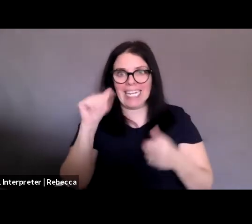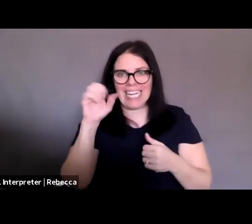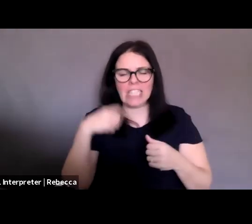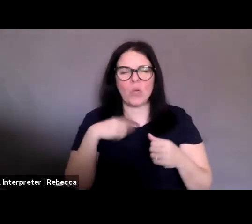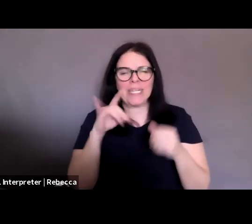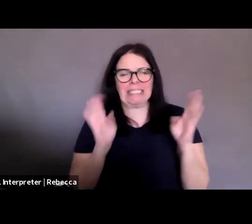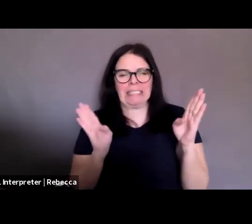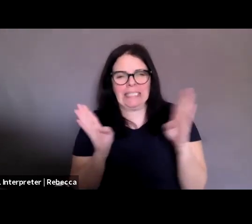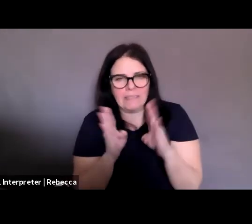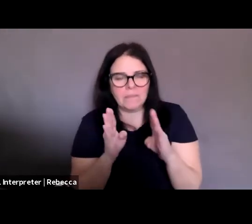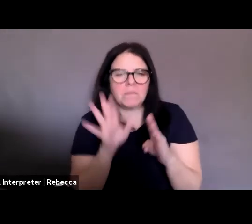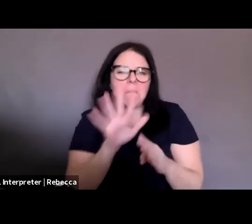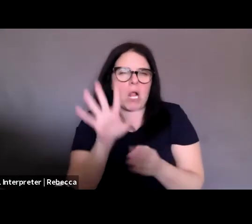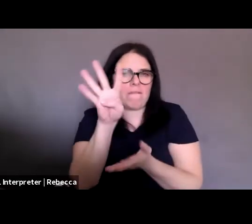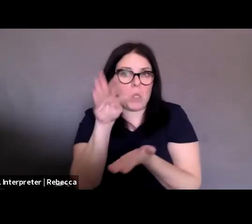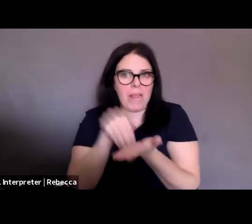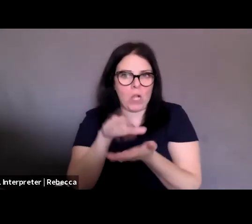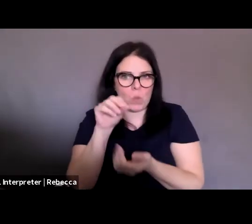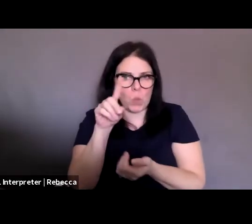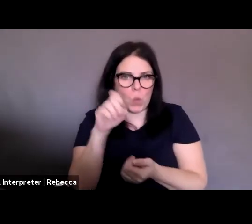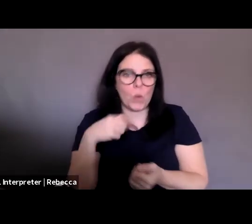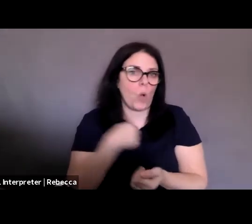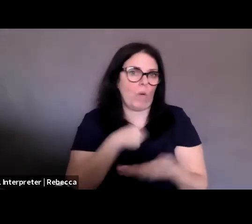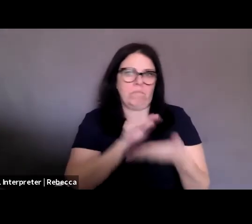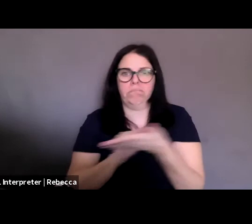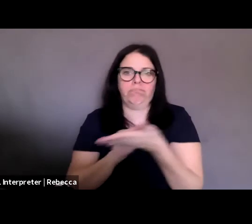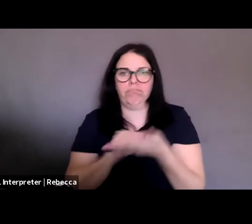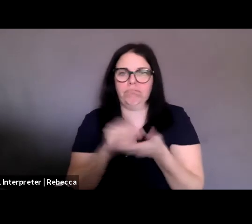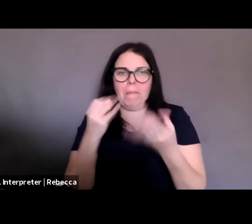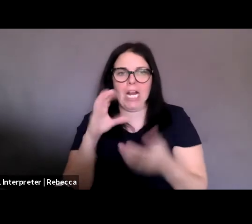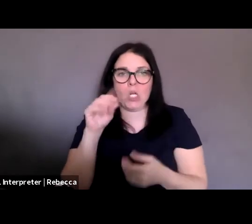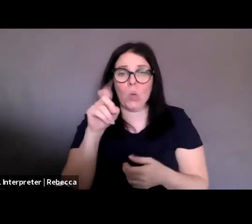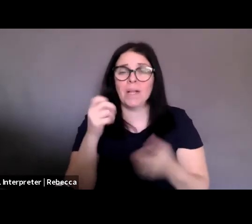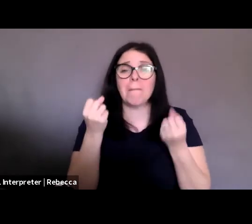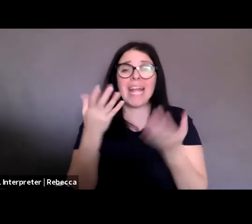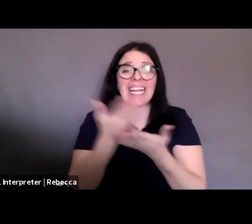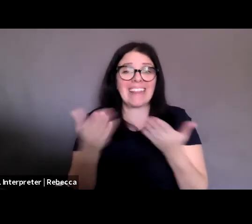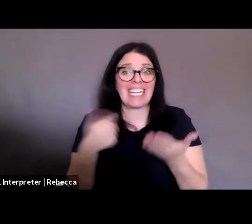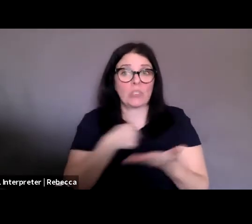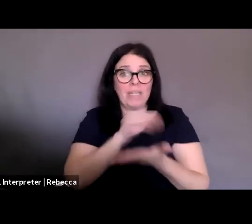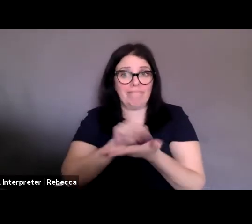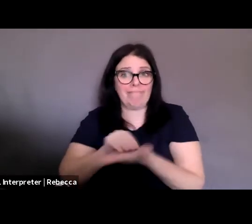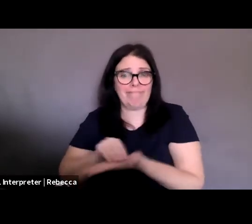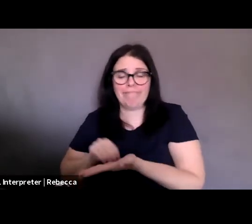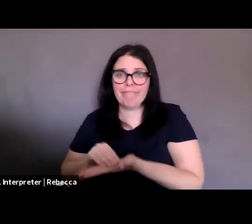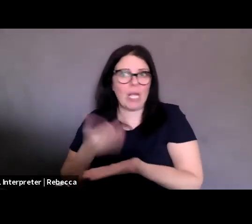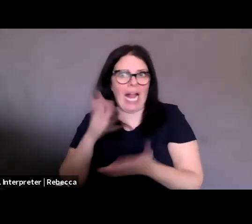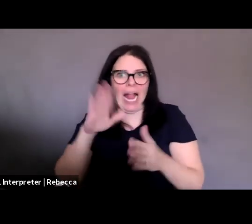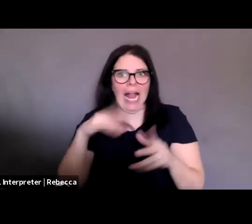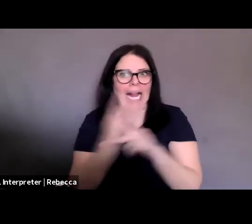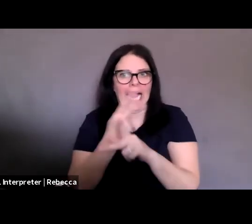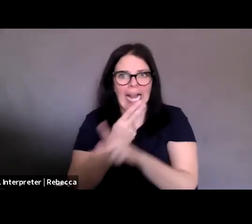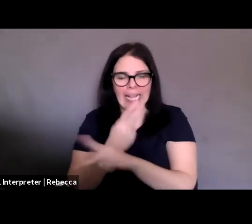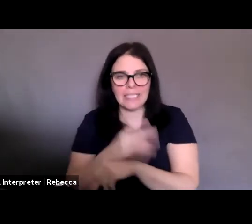down to over 4,000. We coded way too many things. We have not finished analyzing many of the things that we coded. The data I'm going to